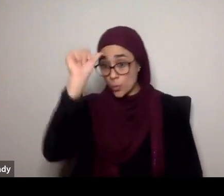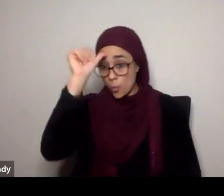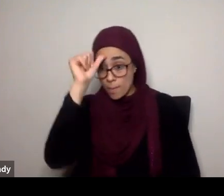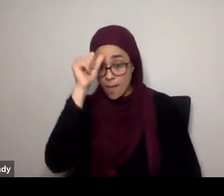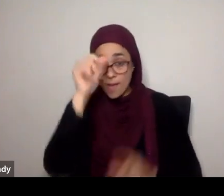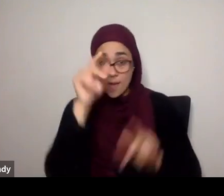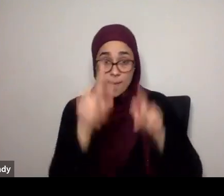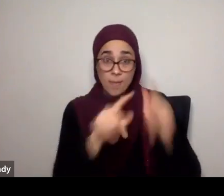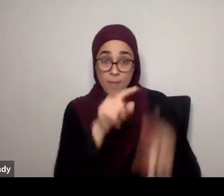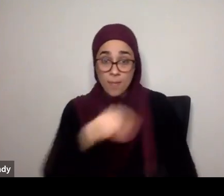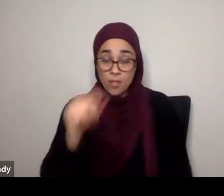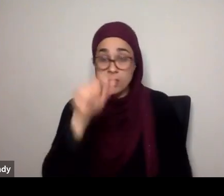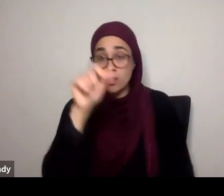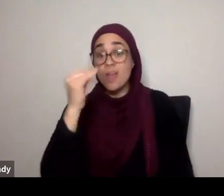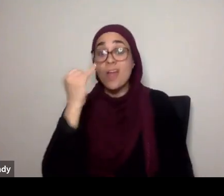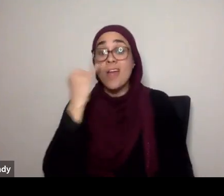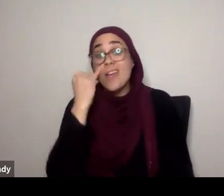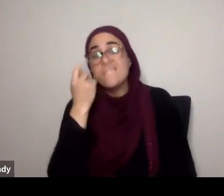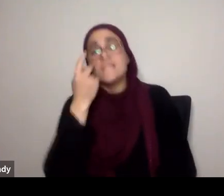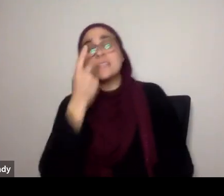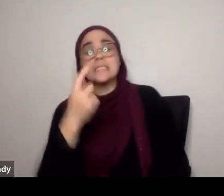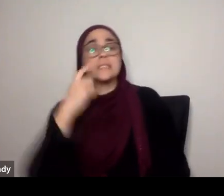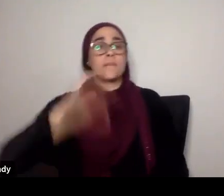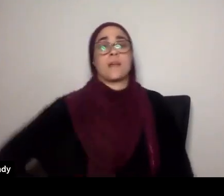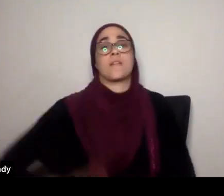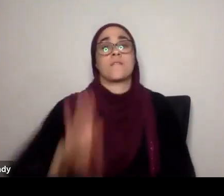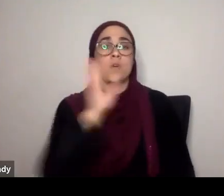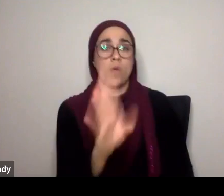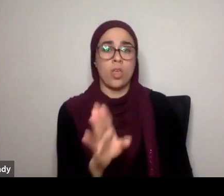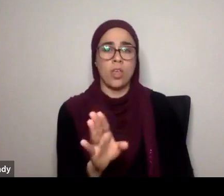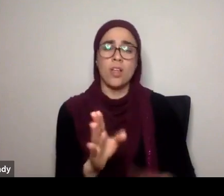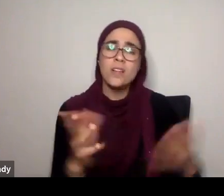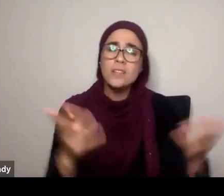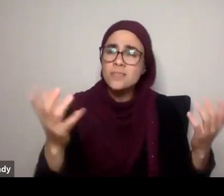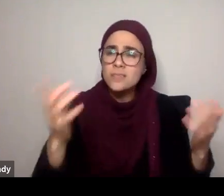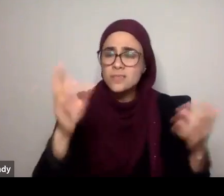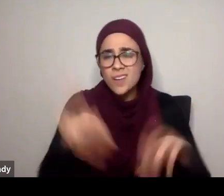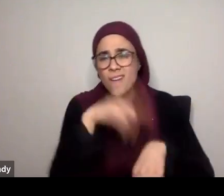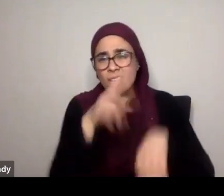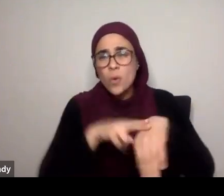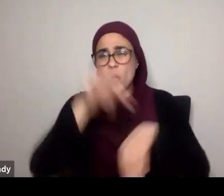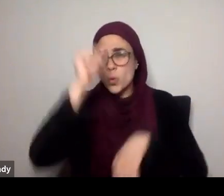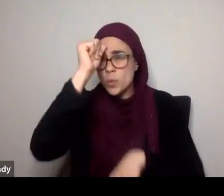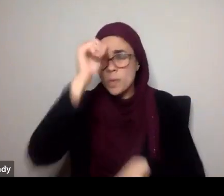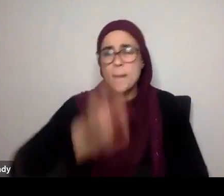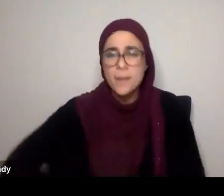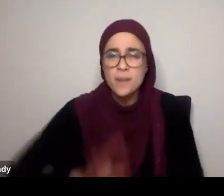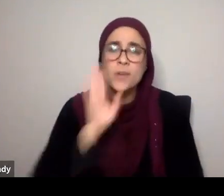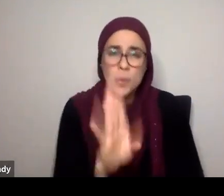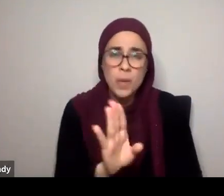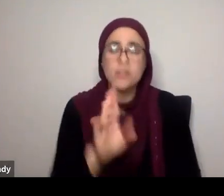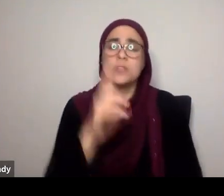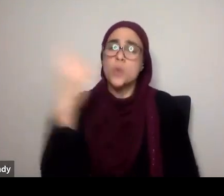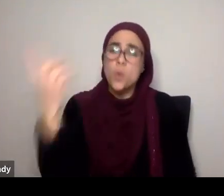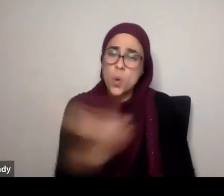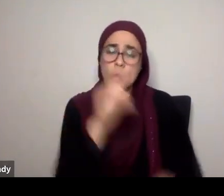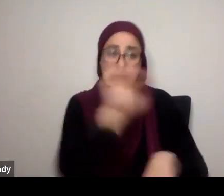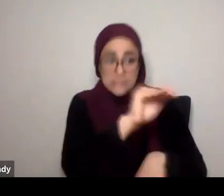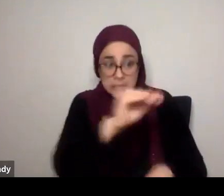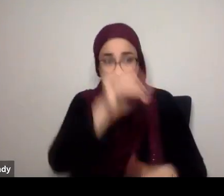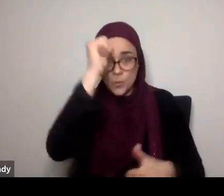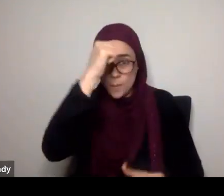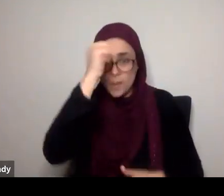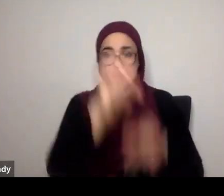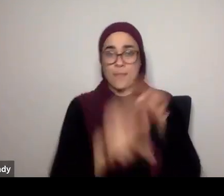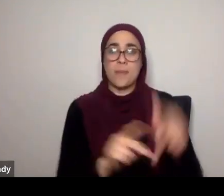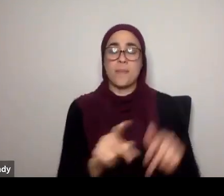the reminder benefits, meaning, of course the reminder, going to benefit, so always remind, don't miss an opportunity, to remind, don't say,